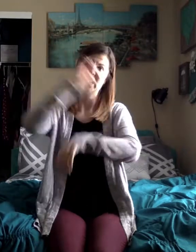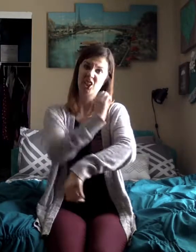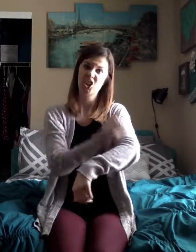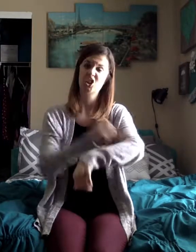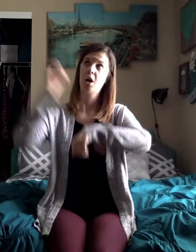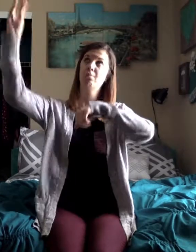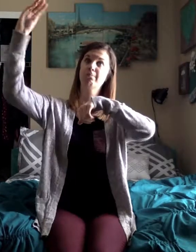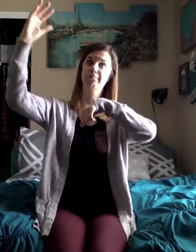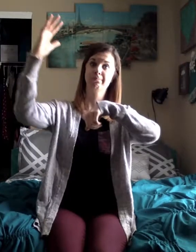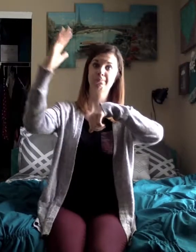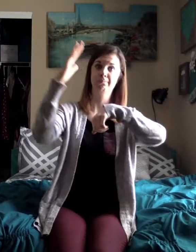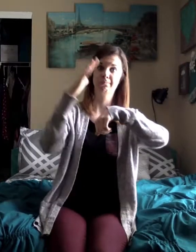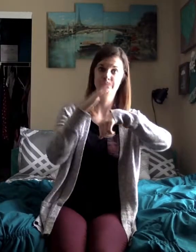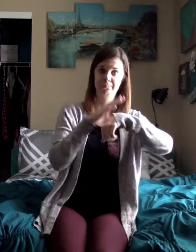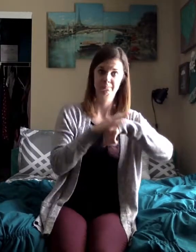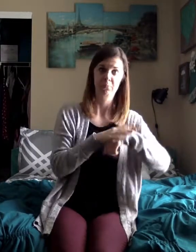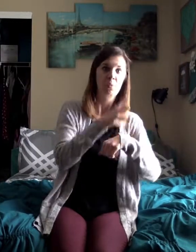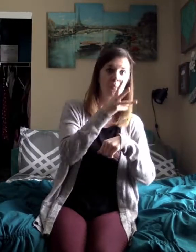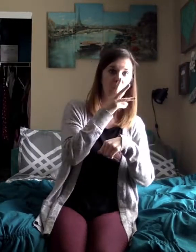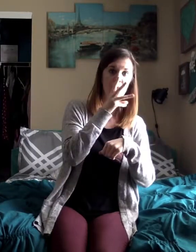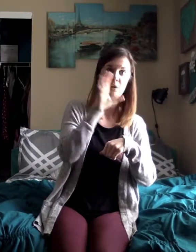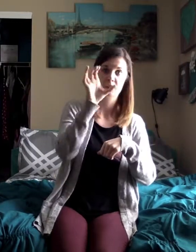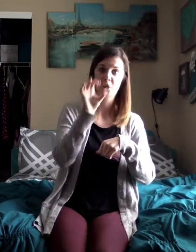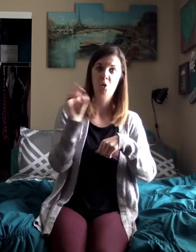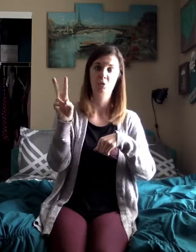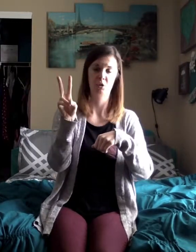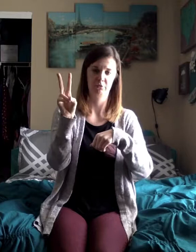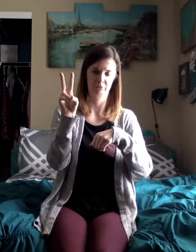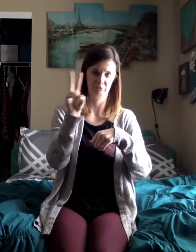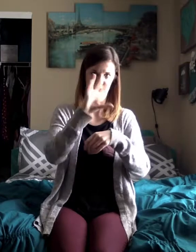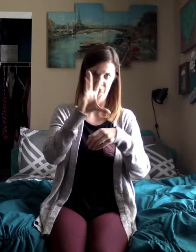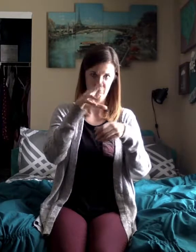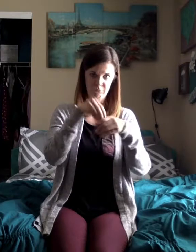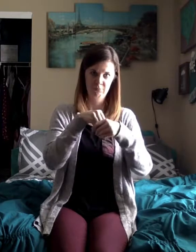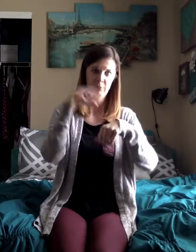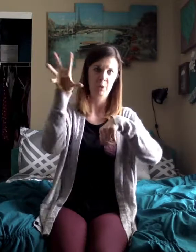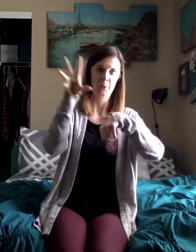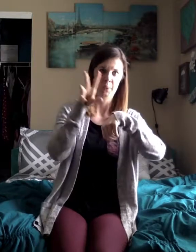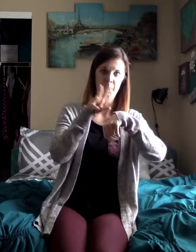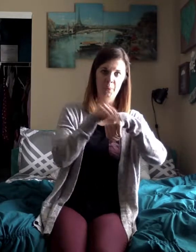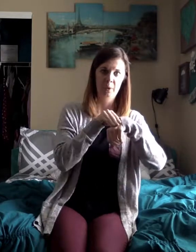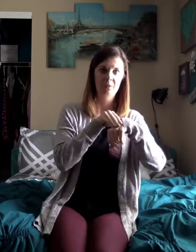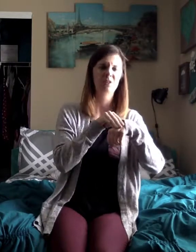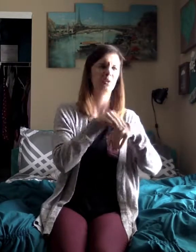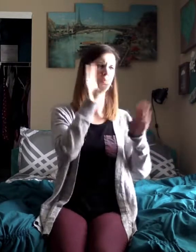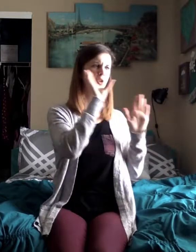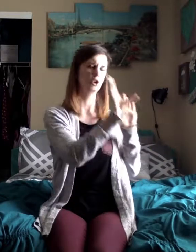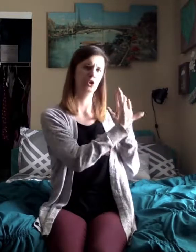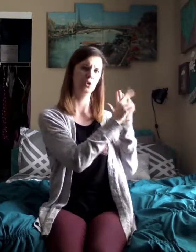combine water and carbon dioxide. So here's a little diagram that might help you out. You've got energy from the sun,